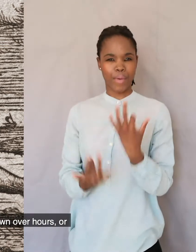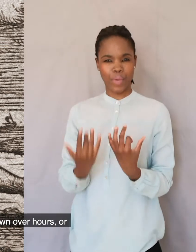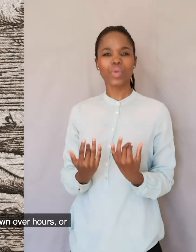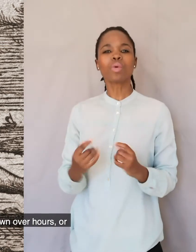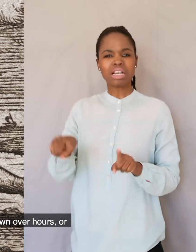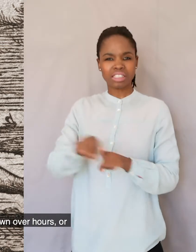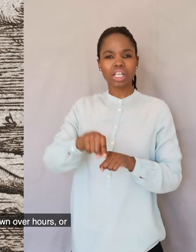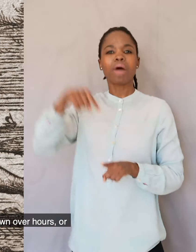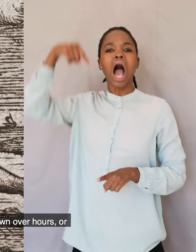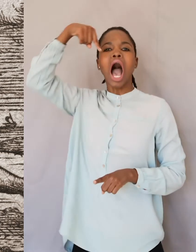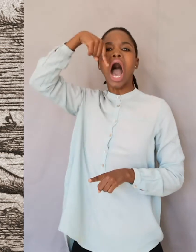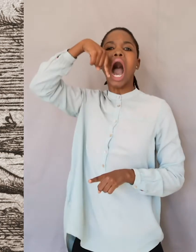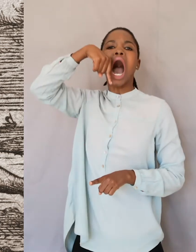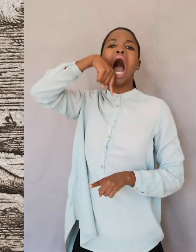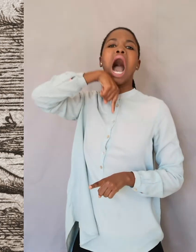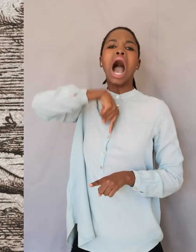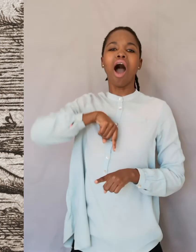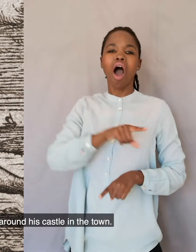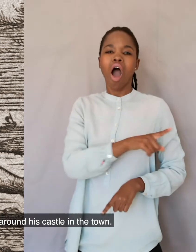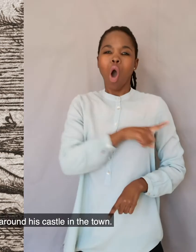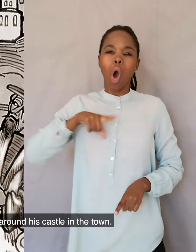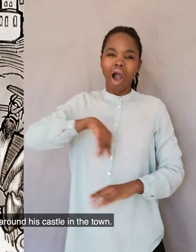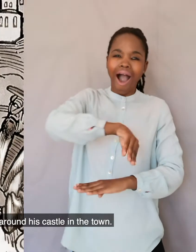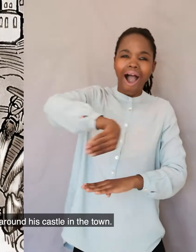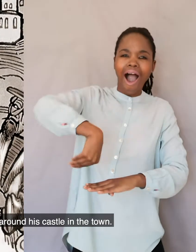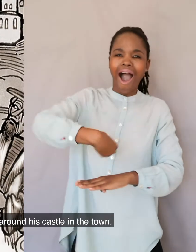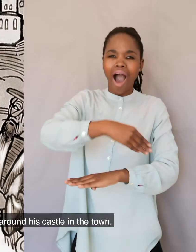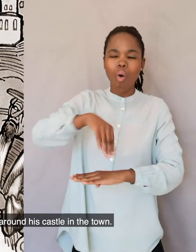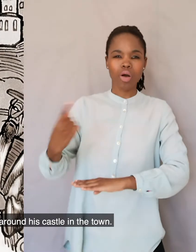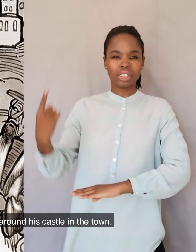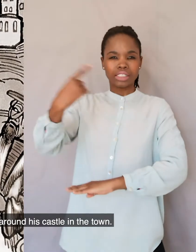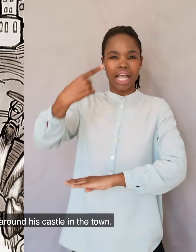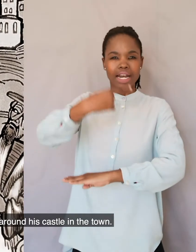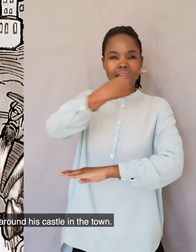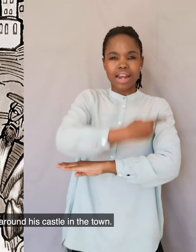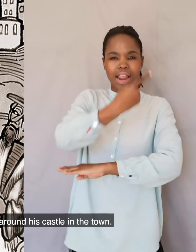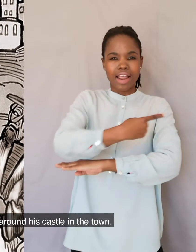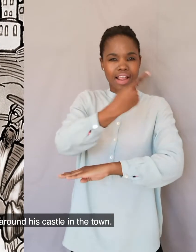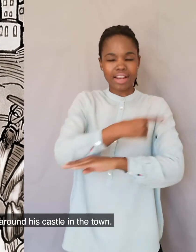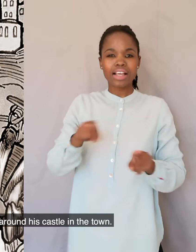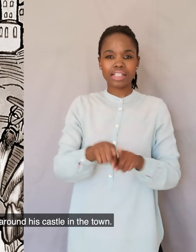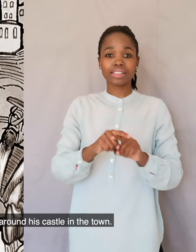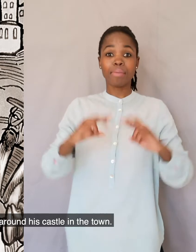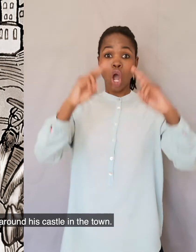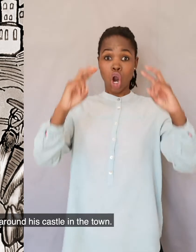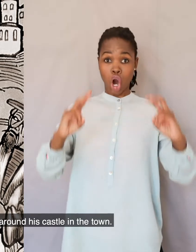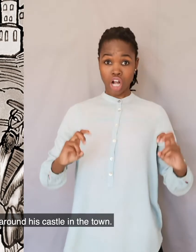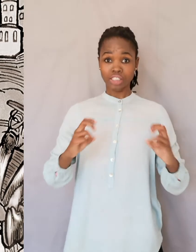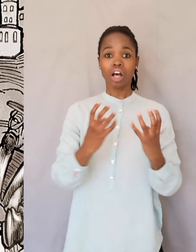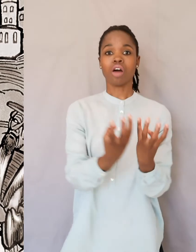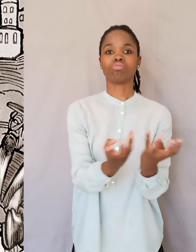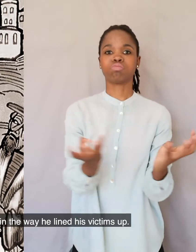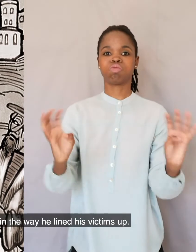blood. Slide down over hours or days, and you'd build it in concentric forms around his castle in the town.